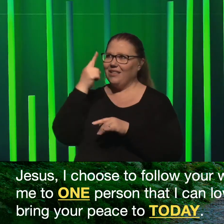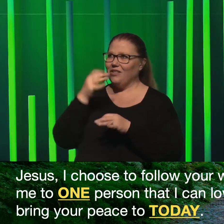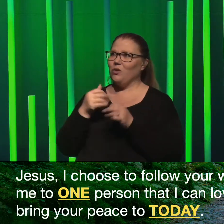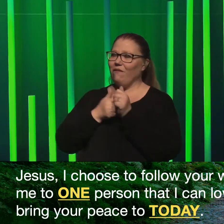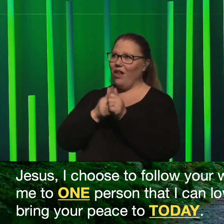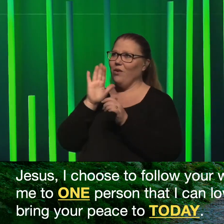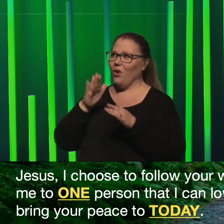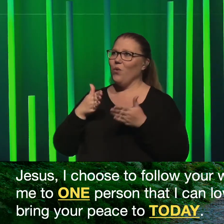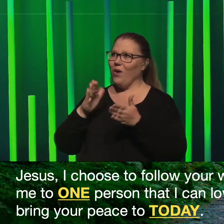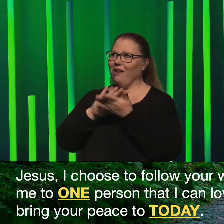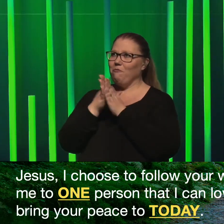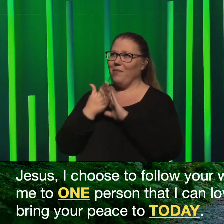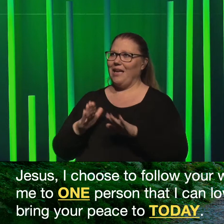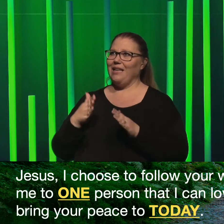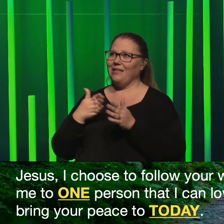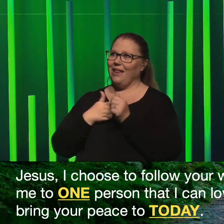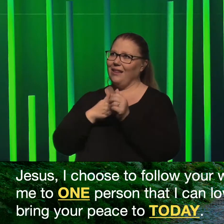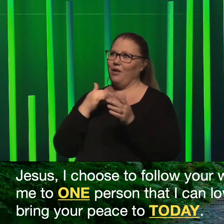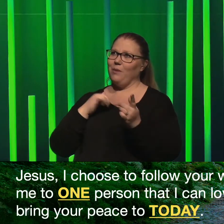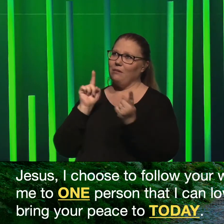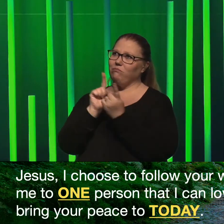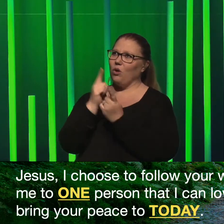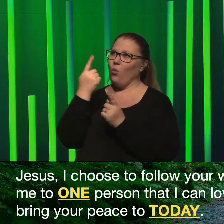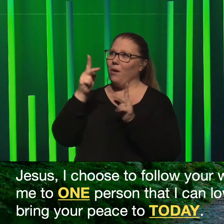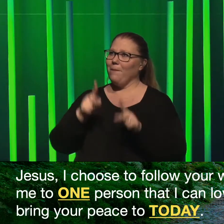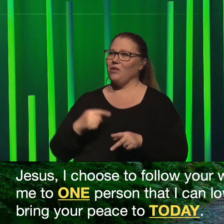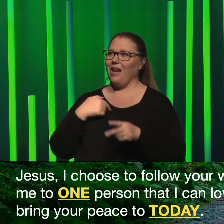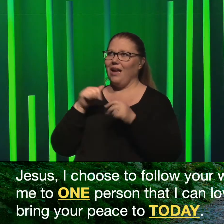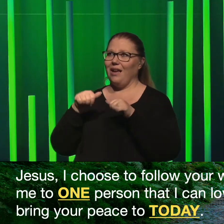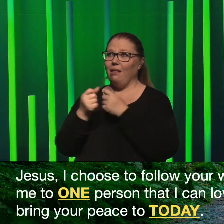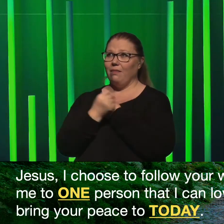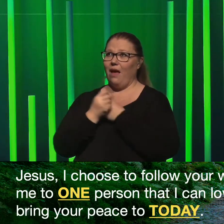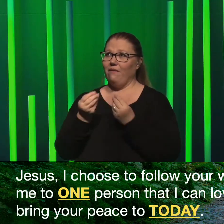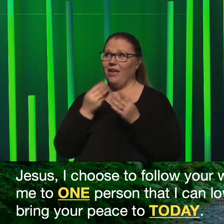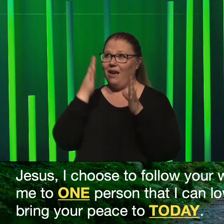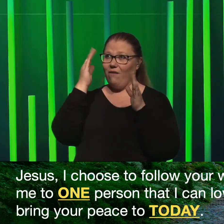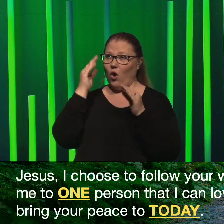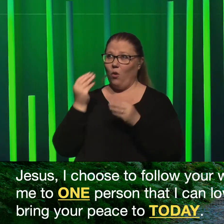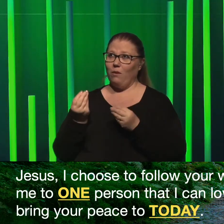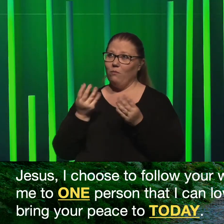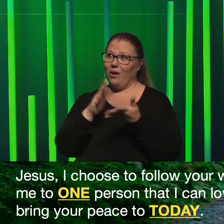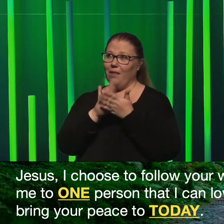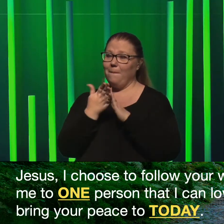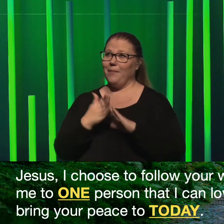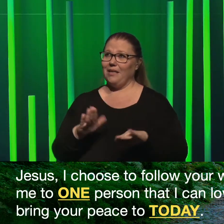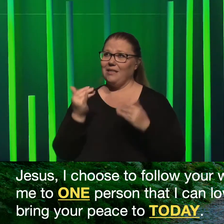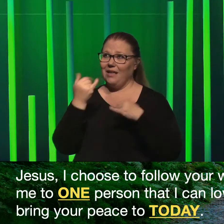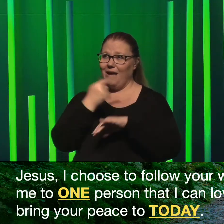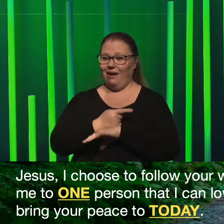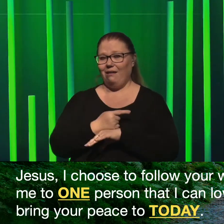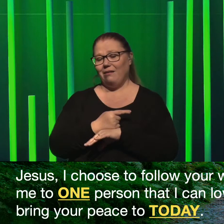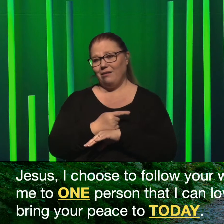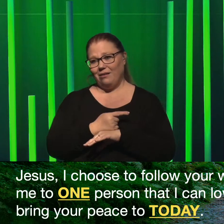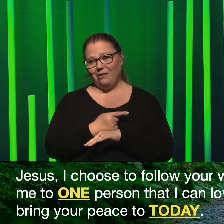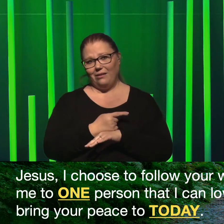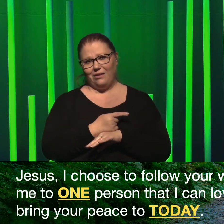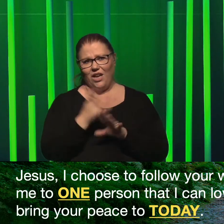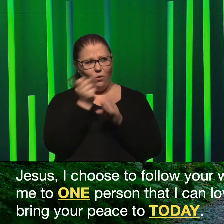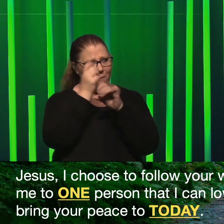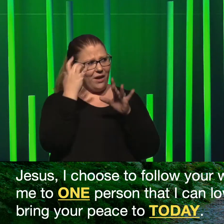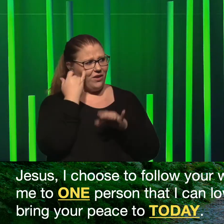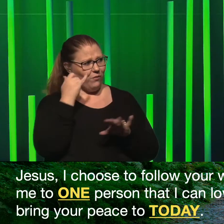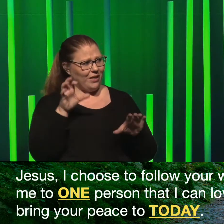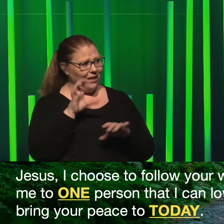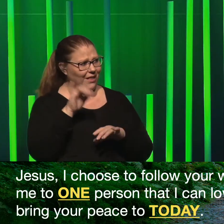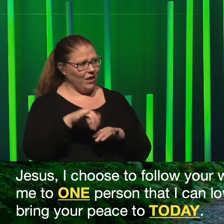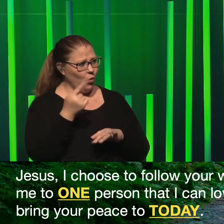way of peace. Lead me to one person that I can love, give hope, and bring your peace to today. Could you imagine if we did that